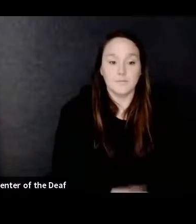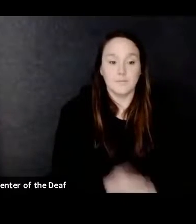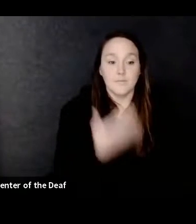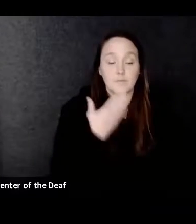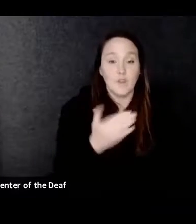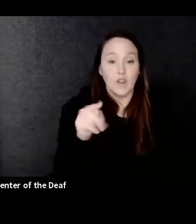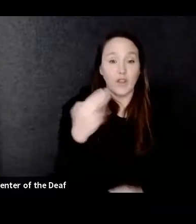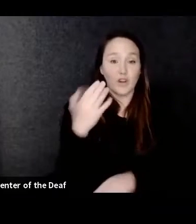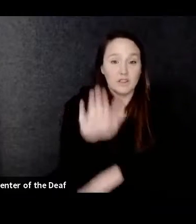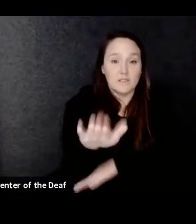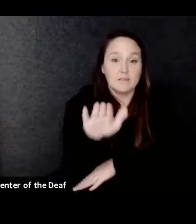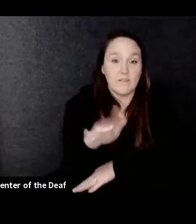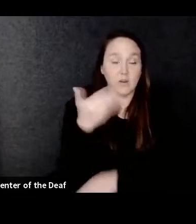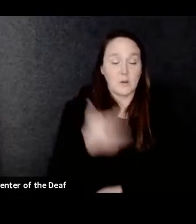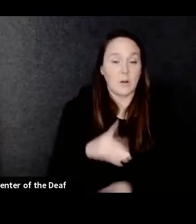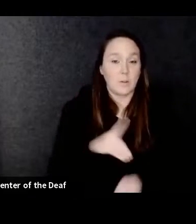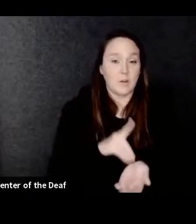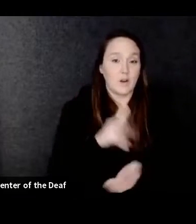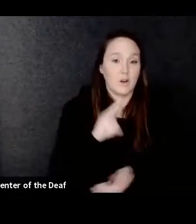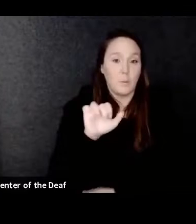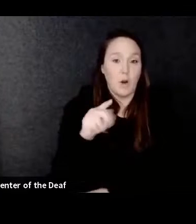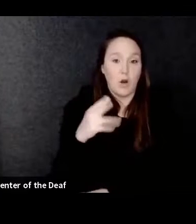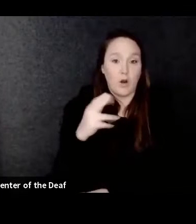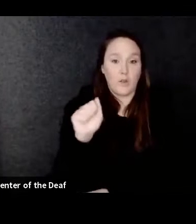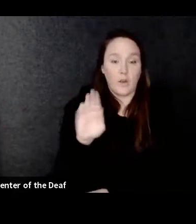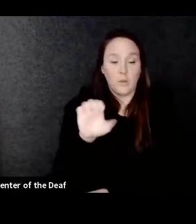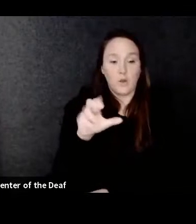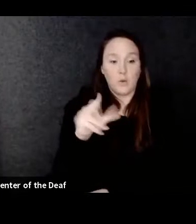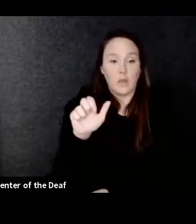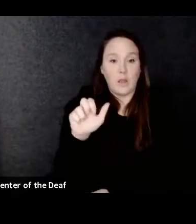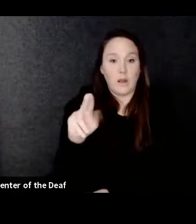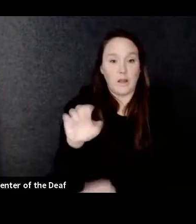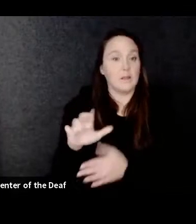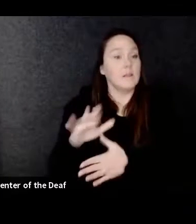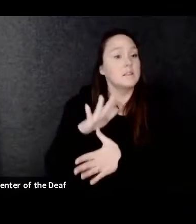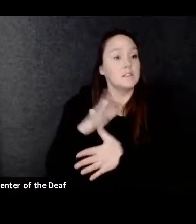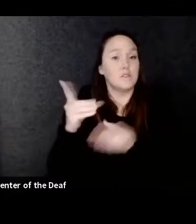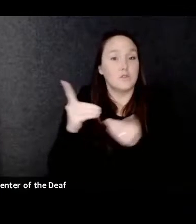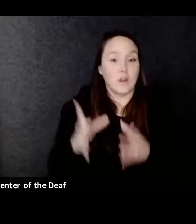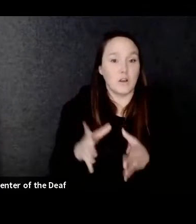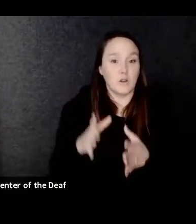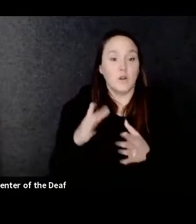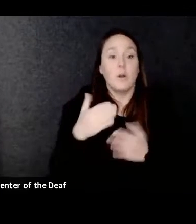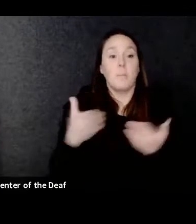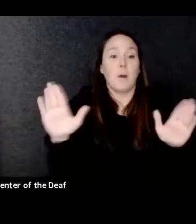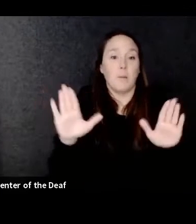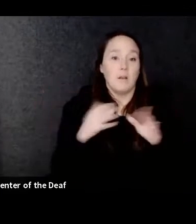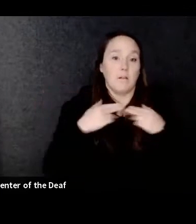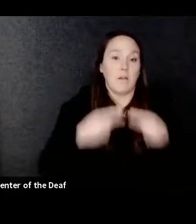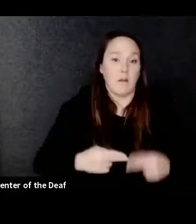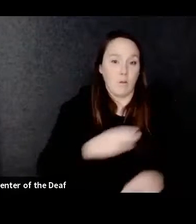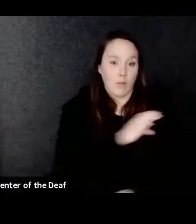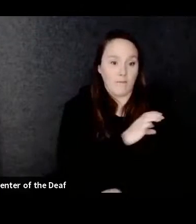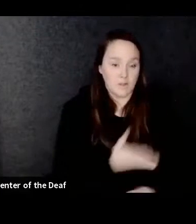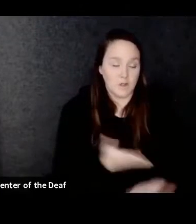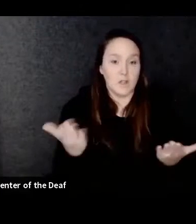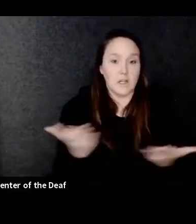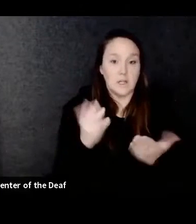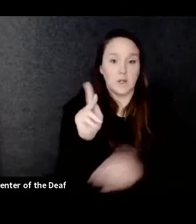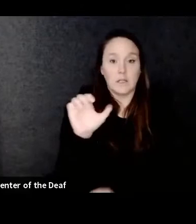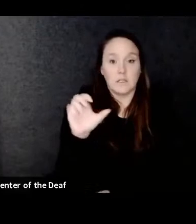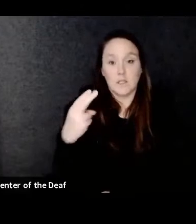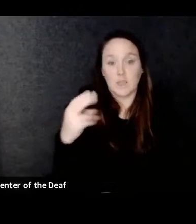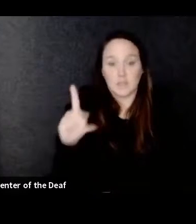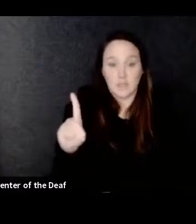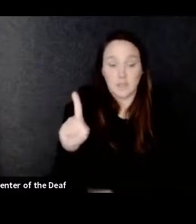Good Thursday afternoon. I'm Dr. Martha Buchanan, Senior Director and Public Health Officer here at the Knox County Health Department. Our moment